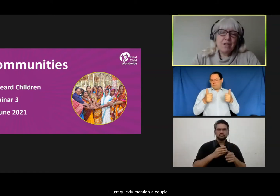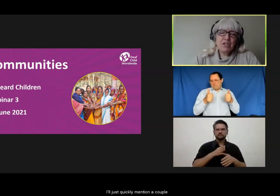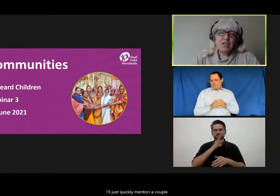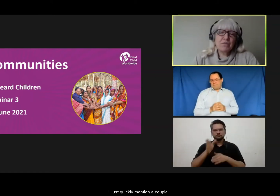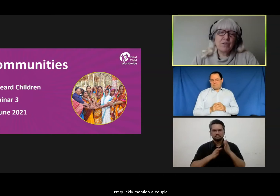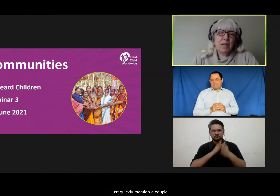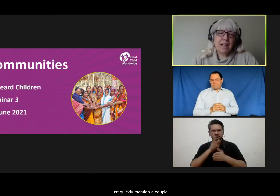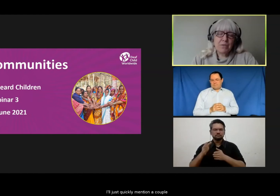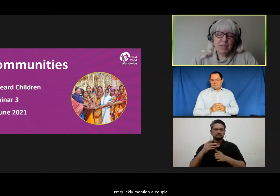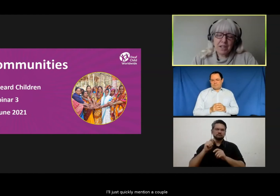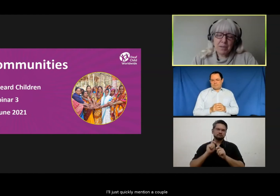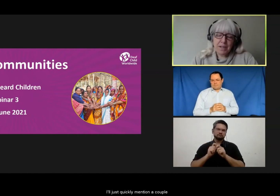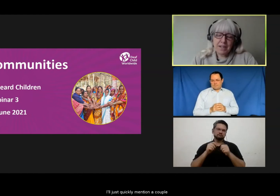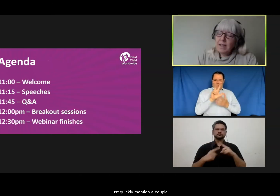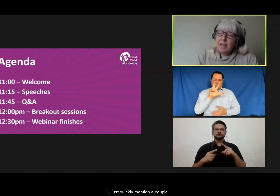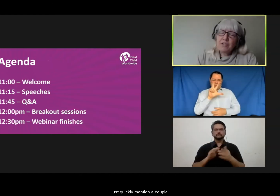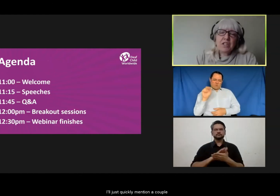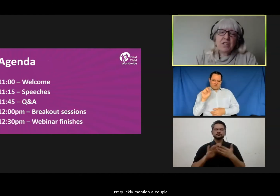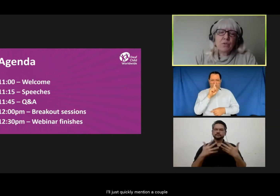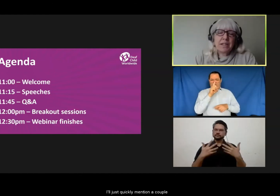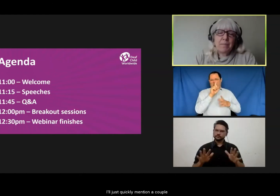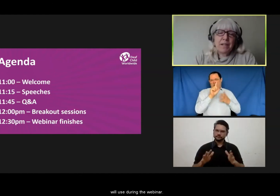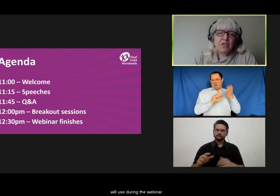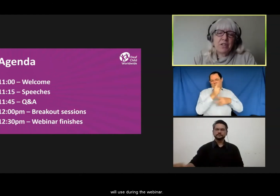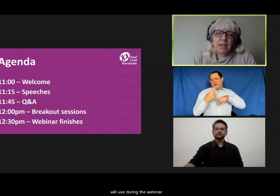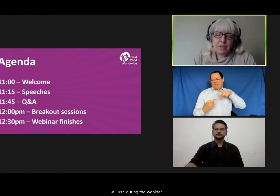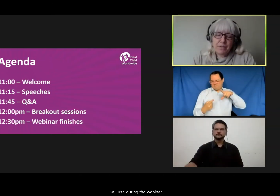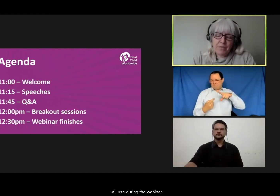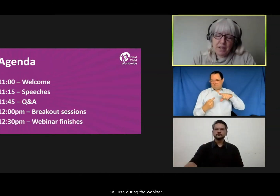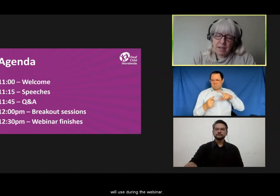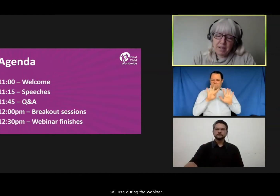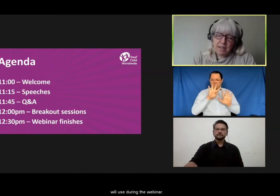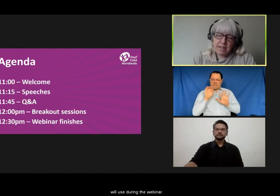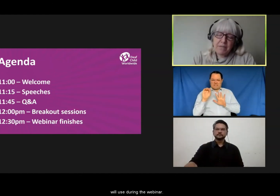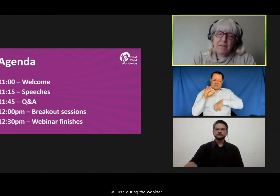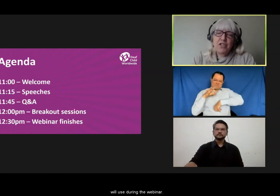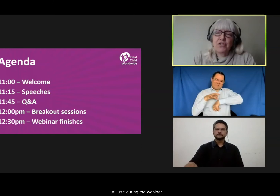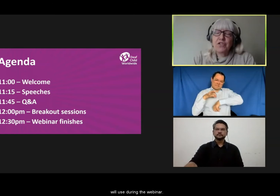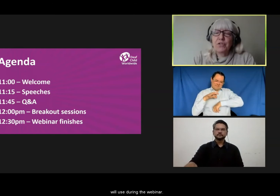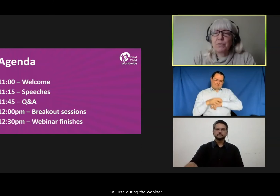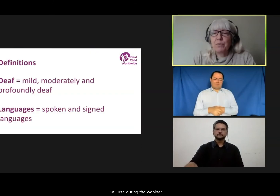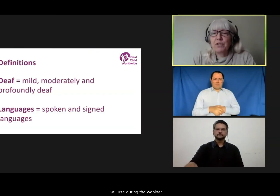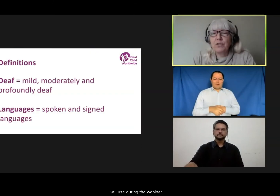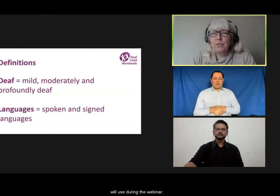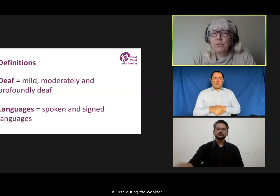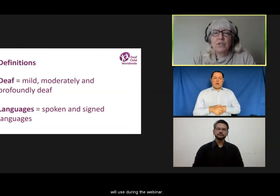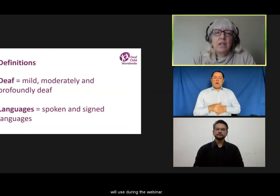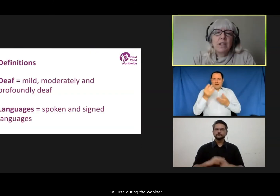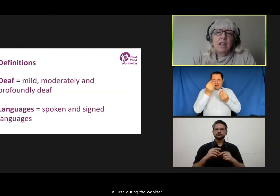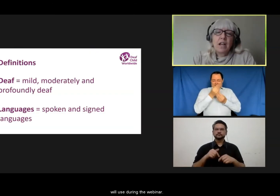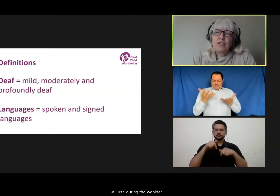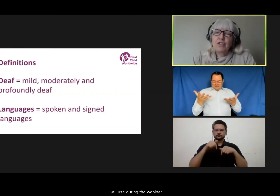There are just a few housekeeping. I'll just quickly mention a couple of definitions that we will